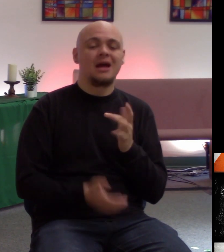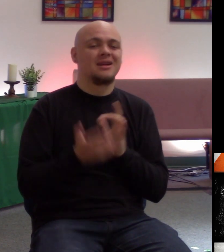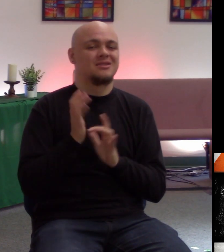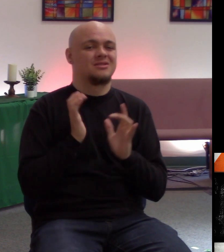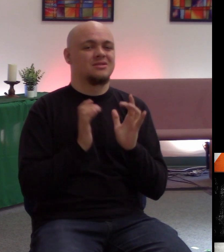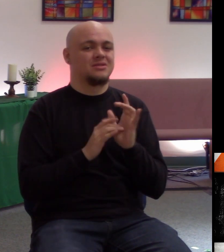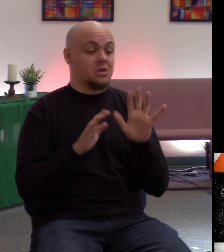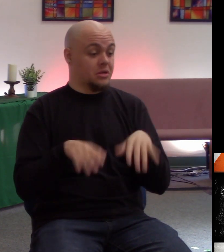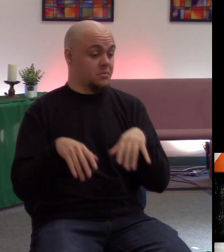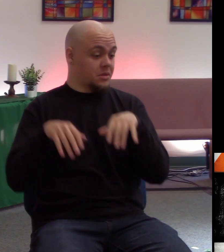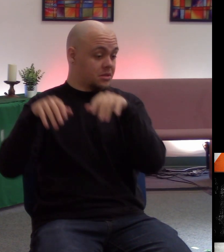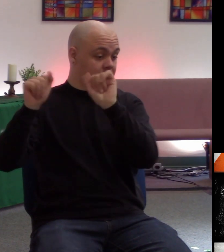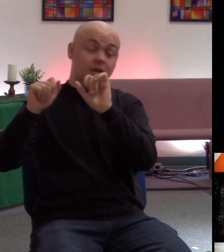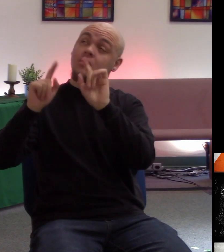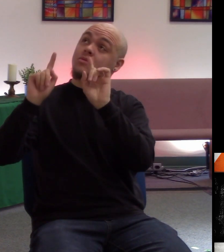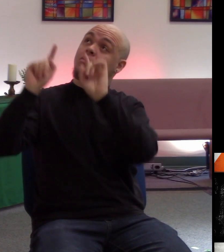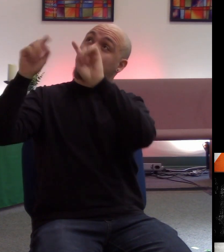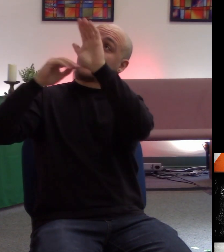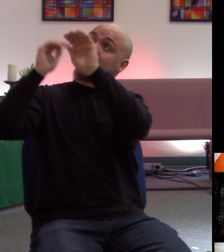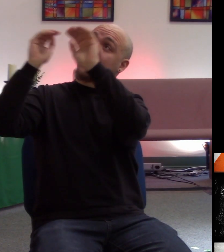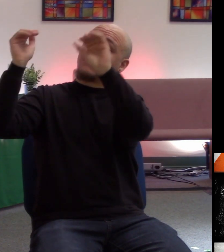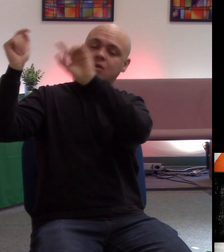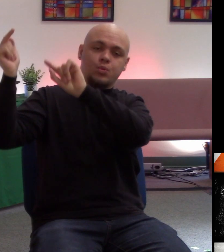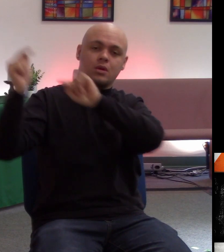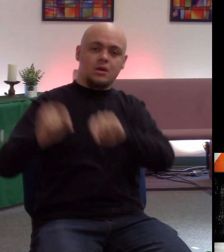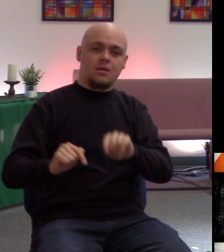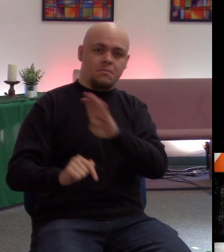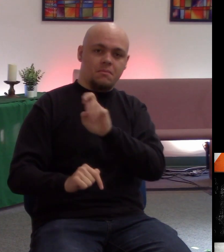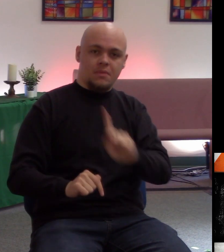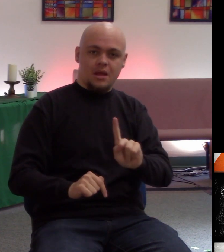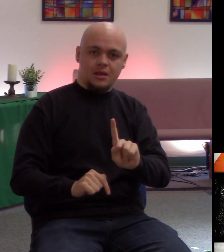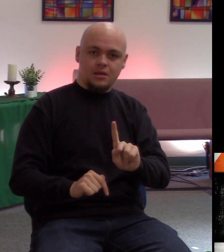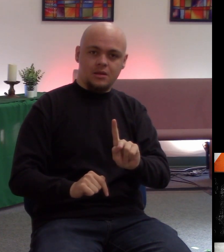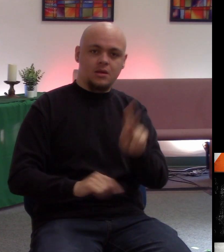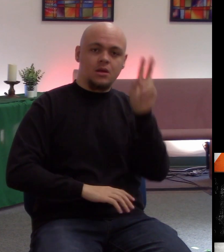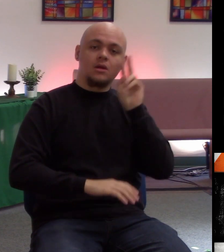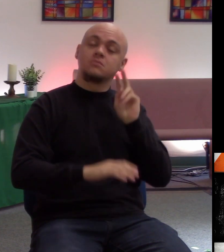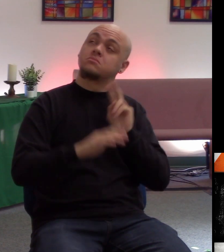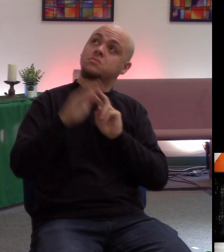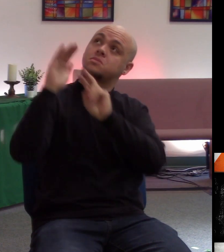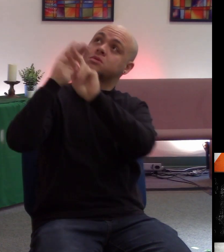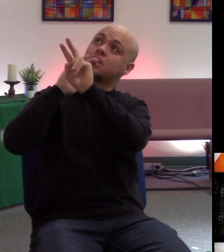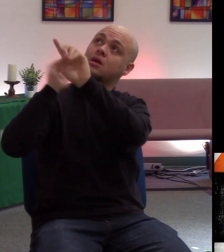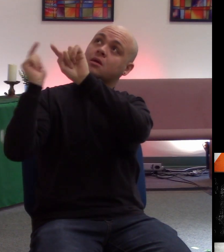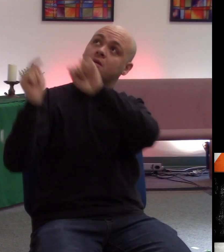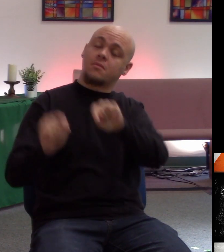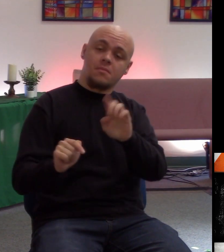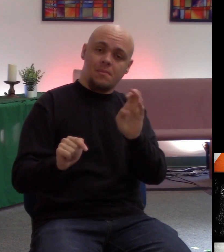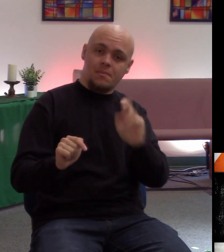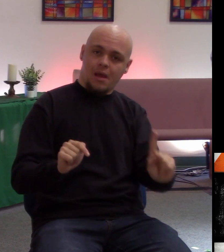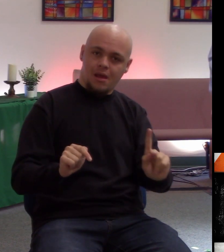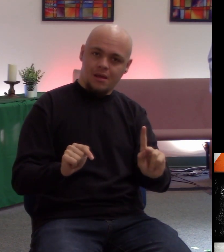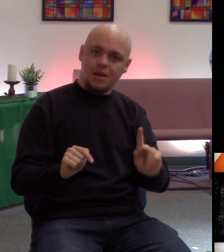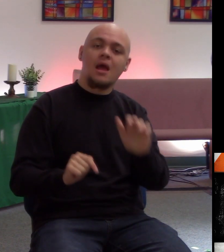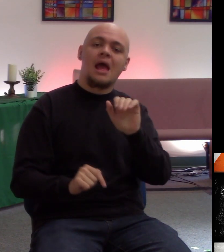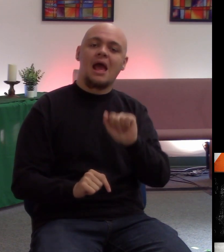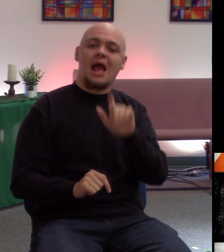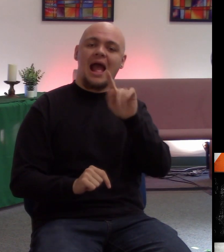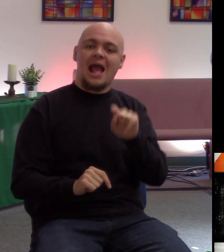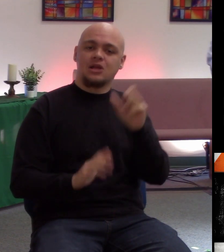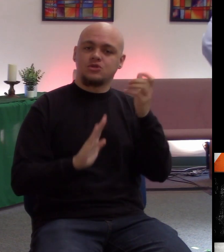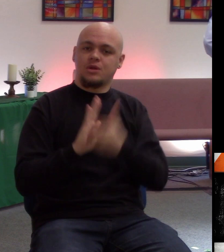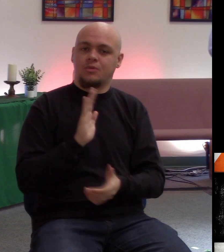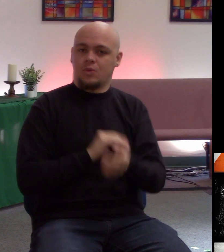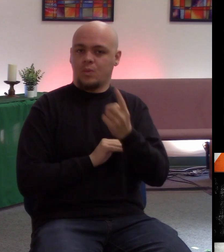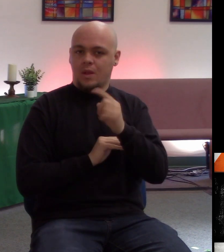same Jesus who has been taken from you into heaven will come back in the same way you have seen him go into heaven. Acts chapter 1, verses 6